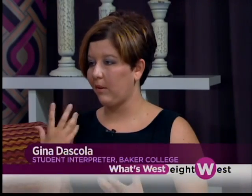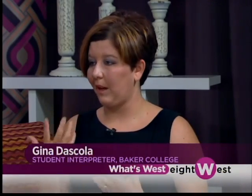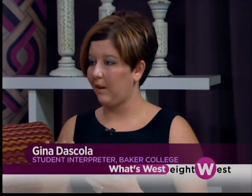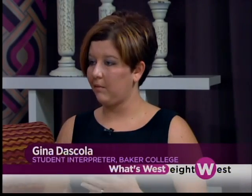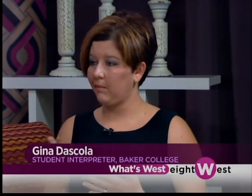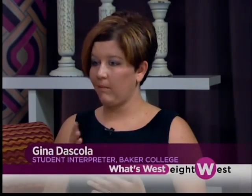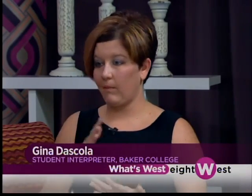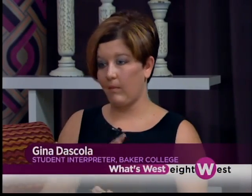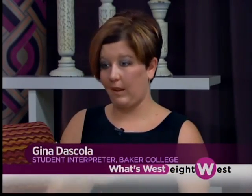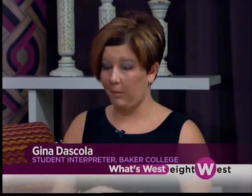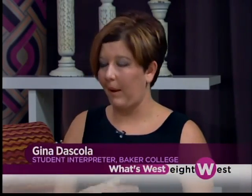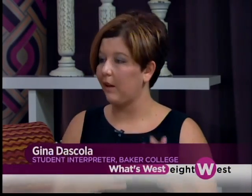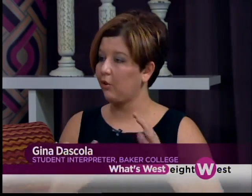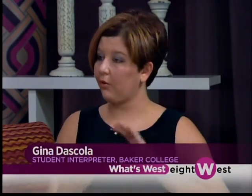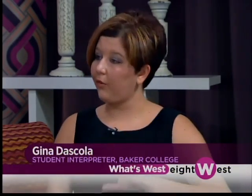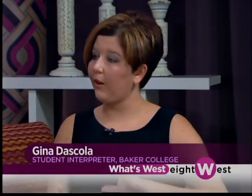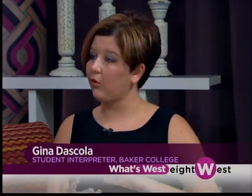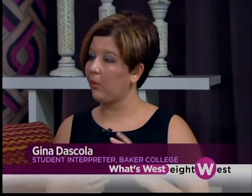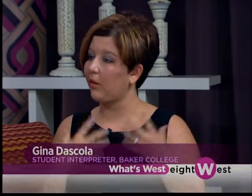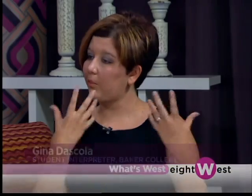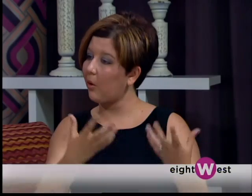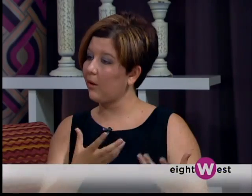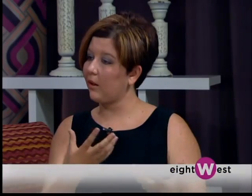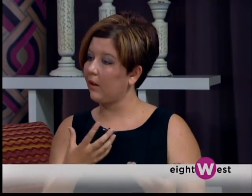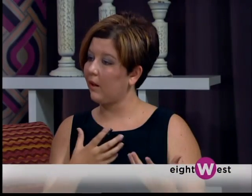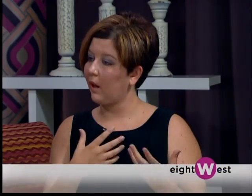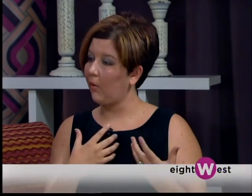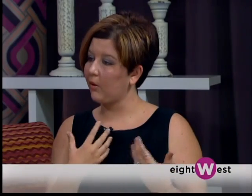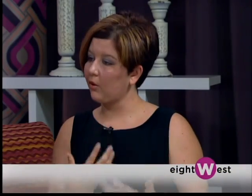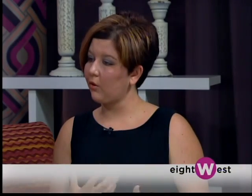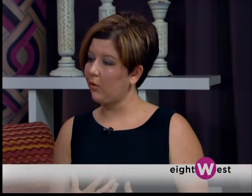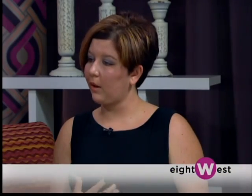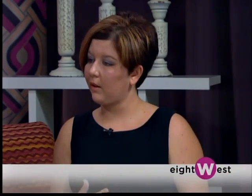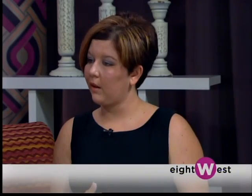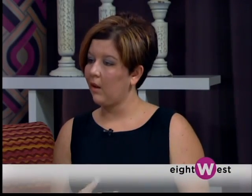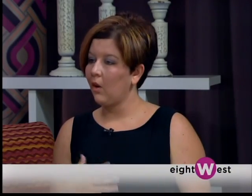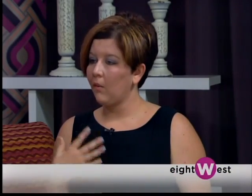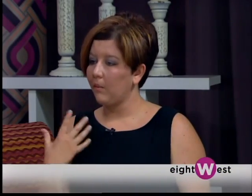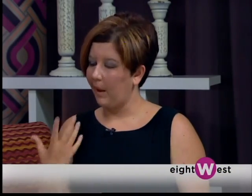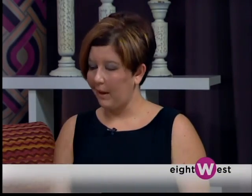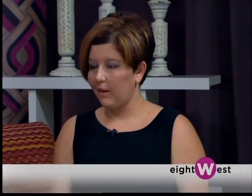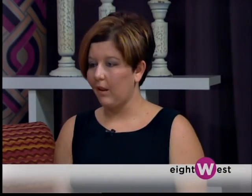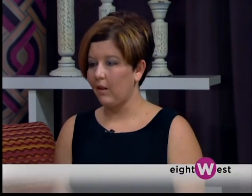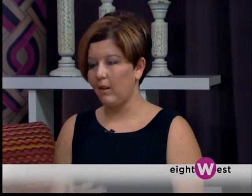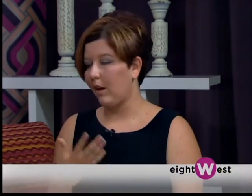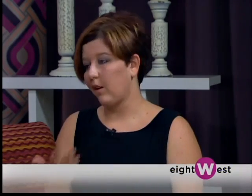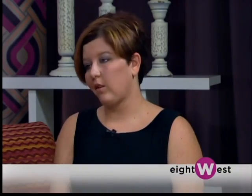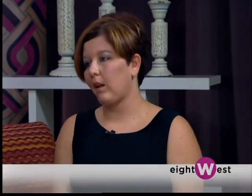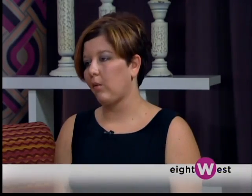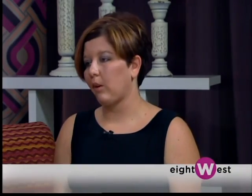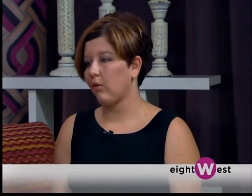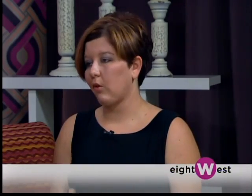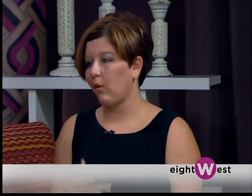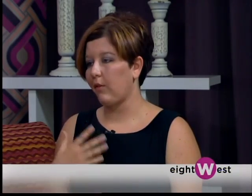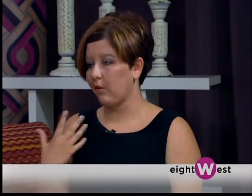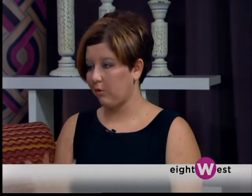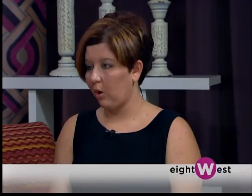it's not like Spanish or French where it's spoken and we're used to it, ASL is another language. So if you're strong